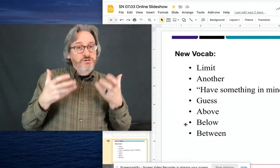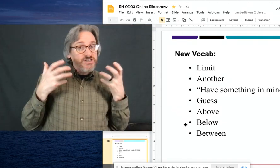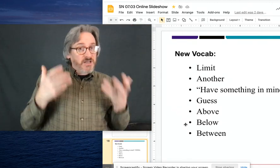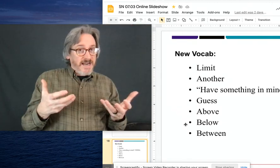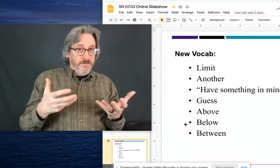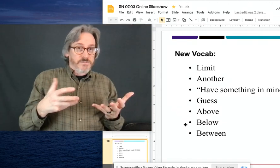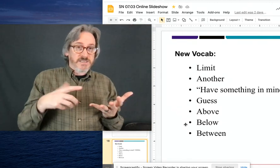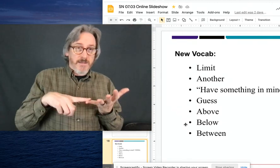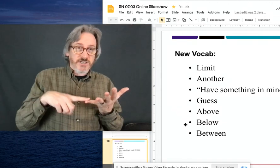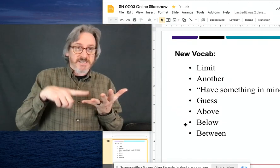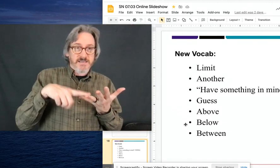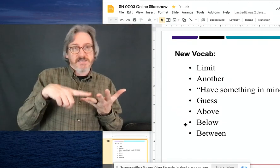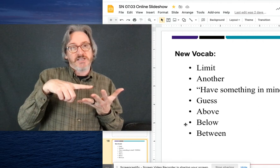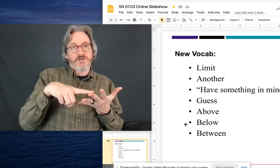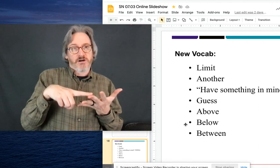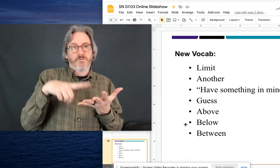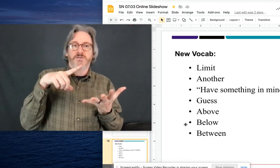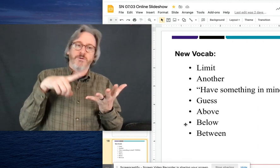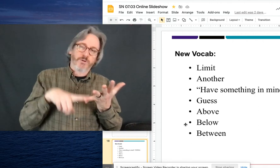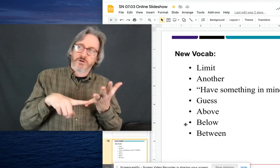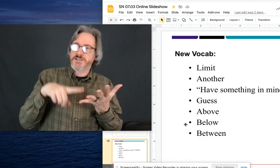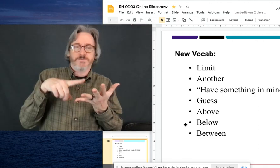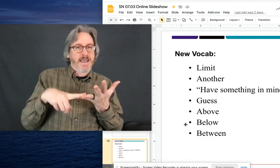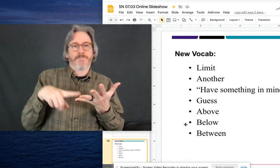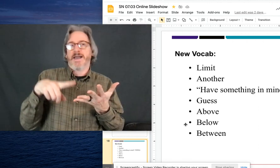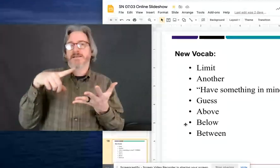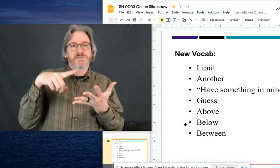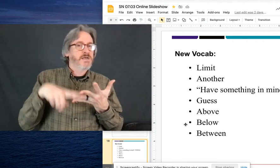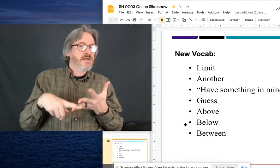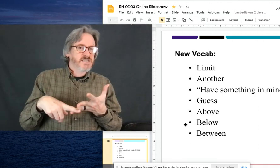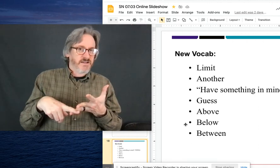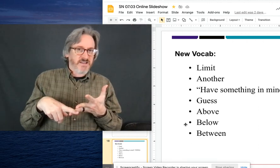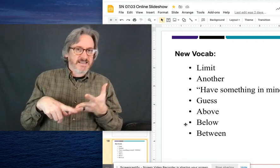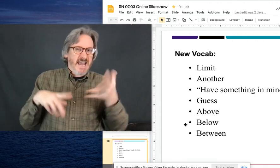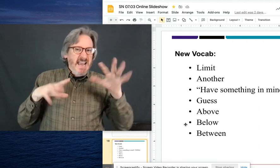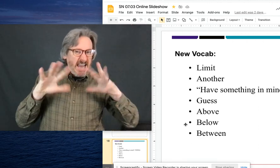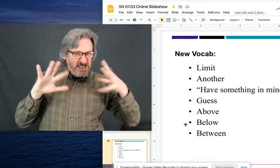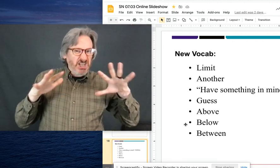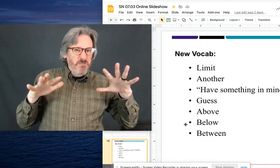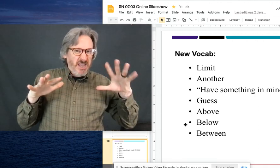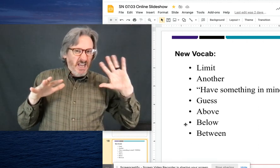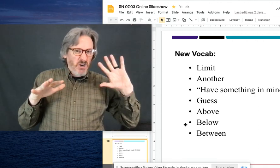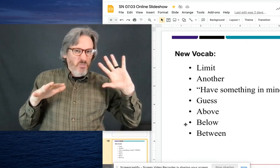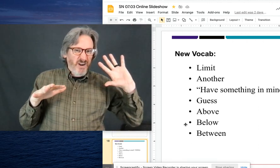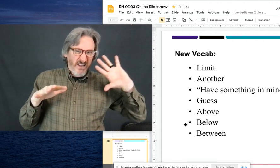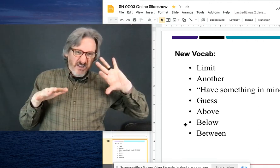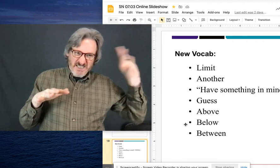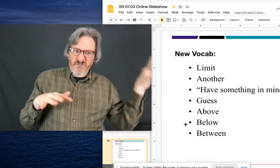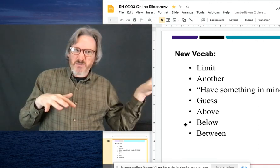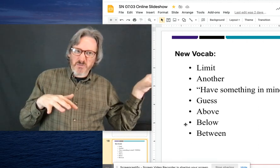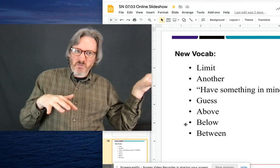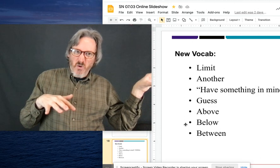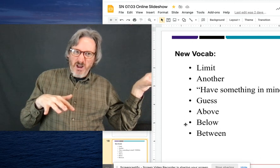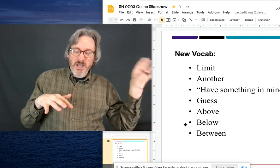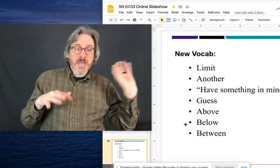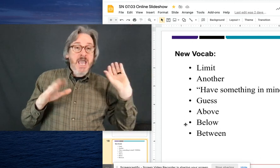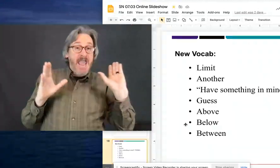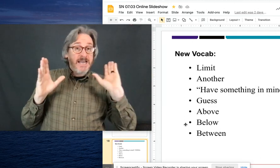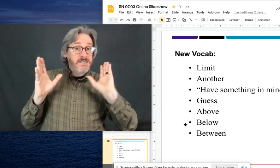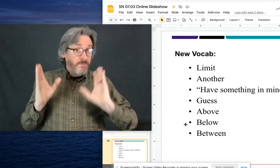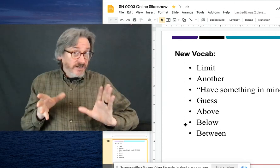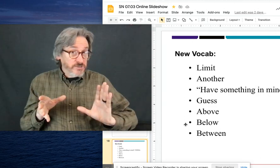So I will probably never be able to do that again. Okay. That is 7.3. So those are